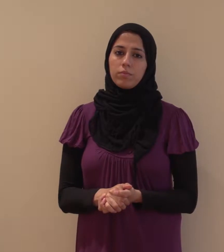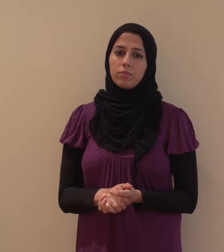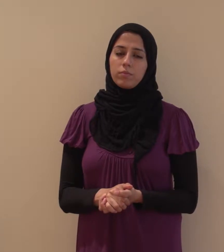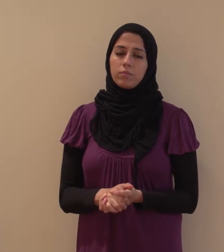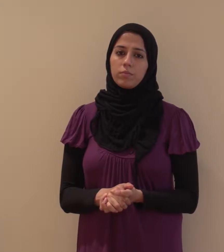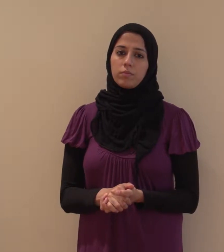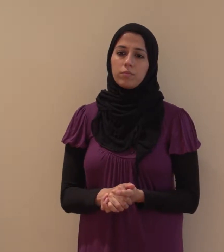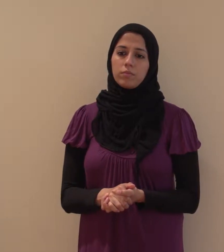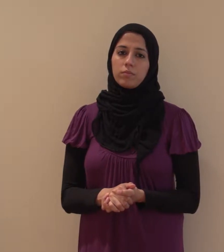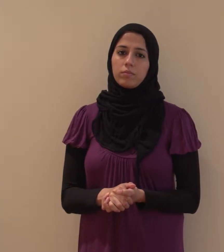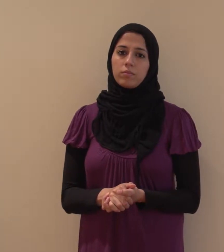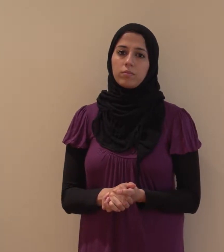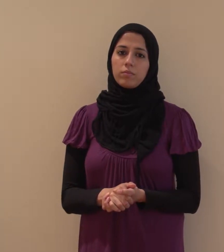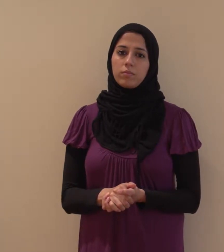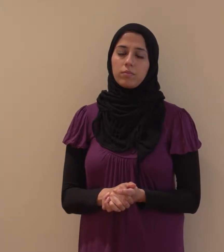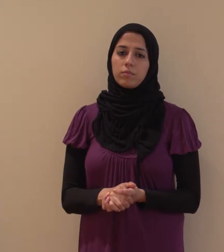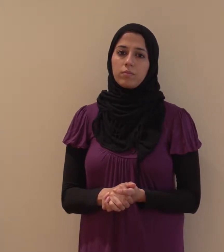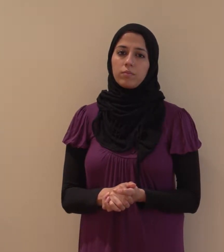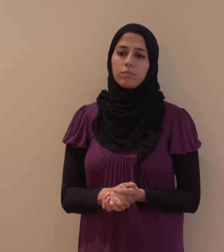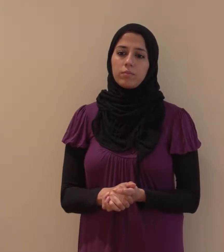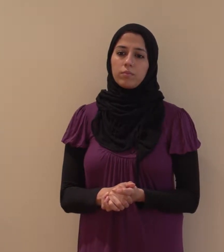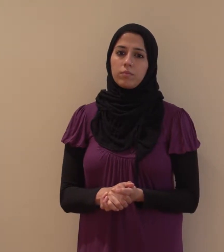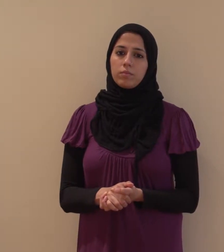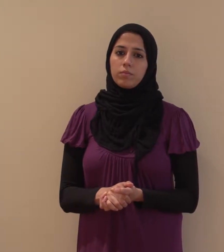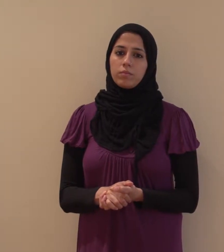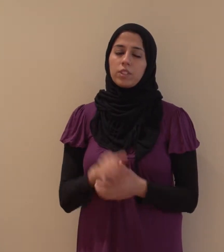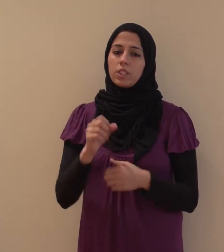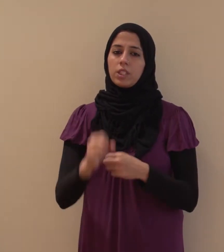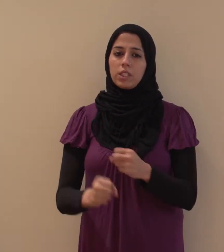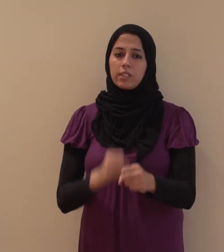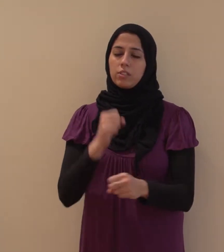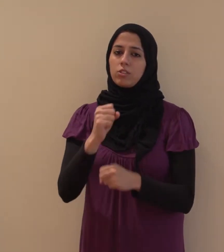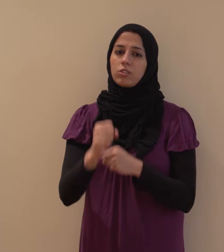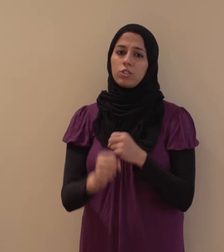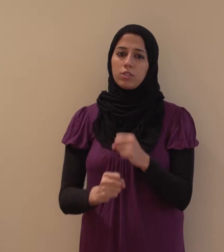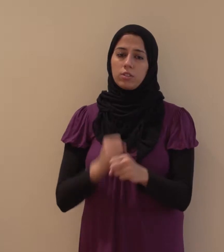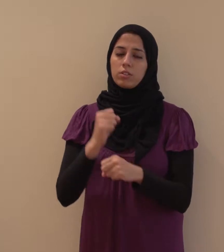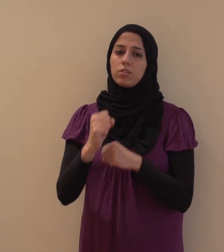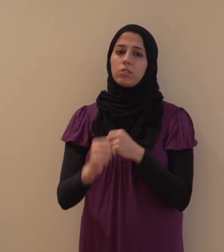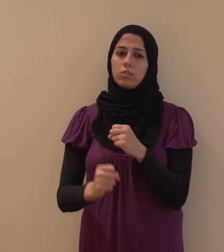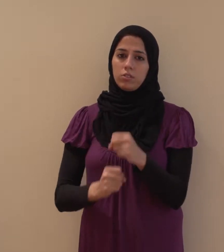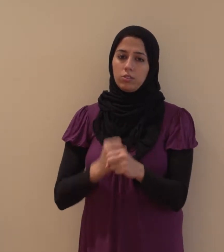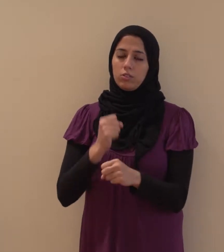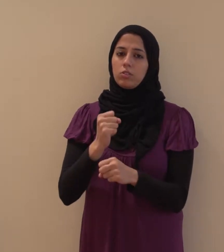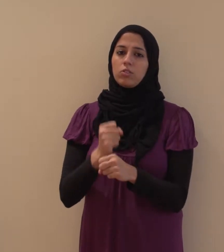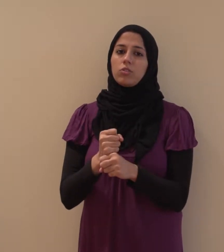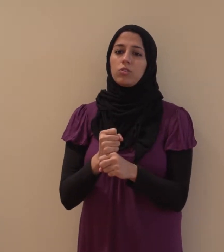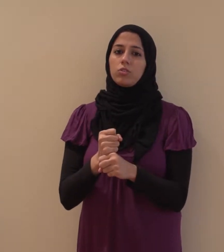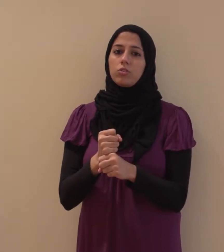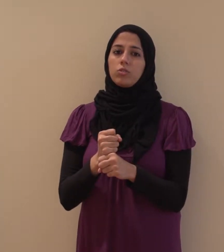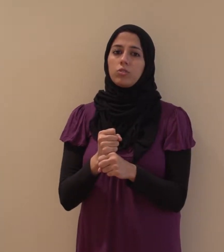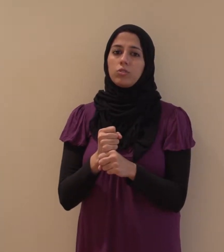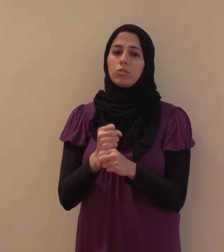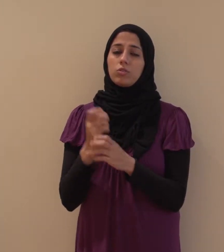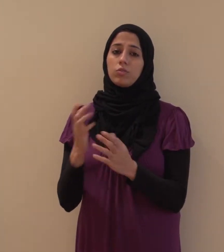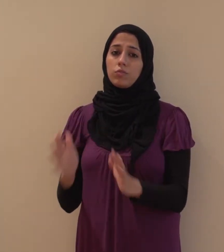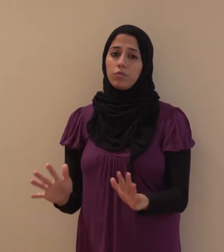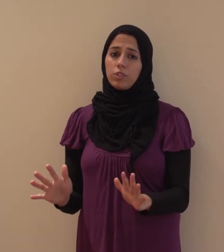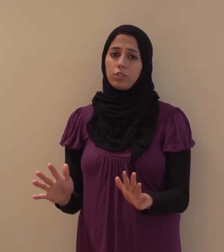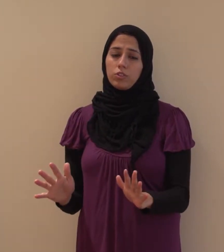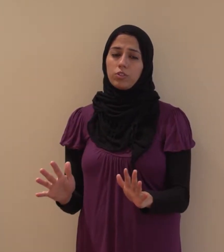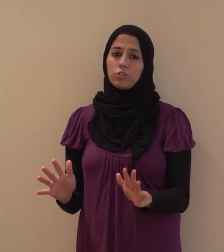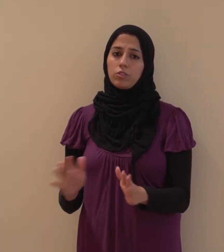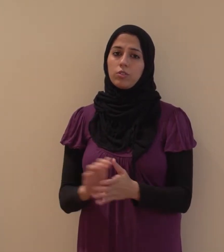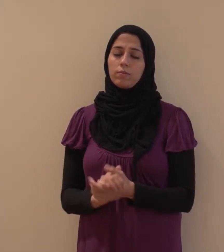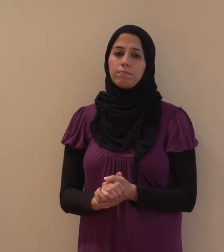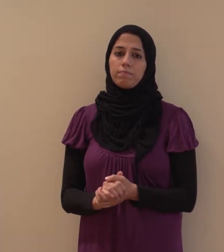years are passing. The last Ramadan, maybe you might have seen some people were here, but you